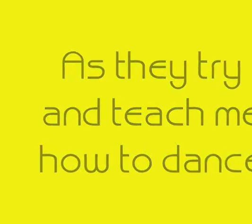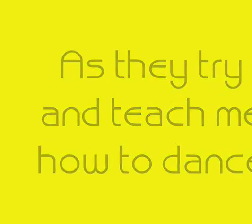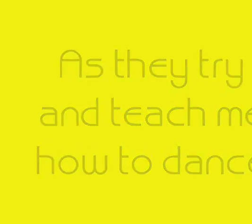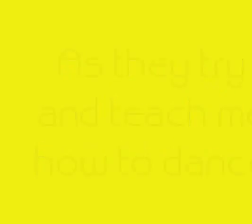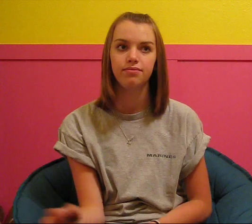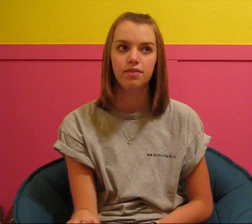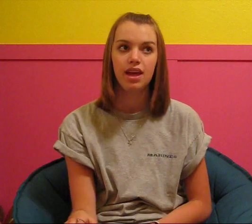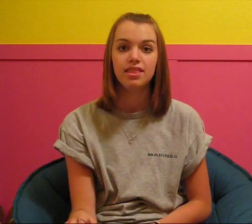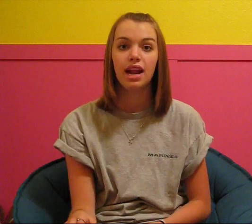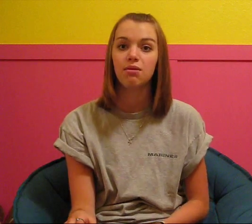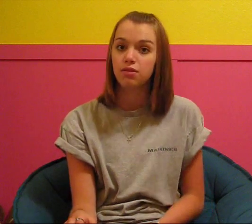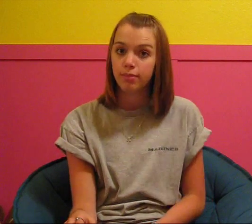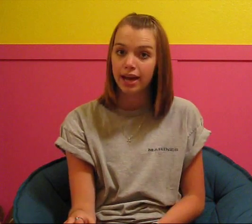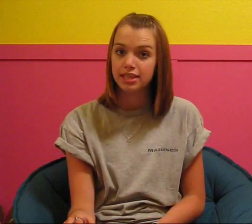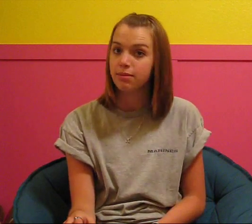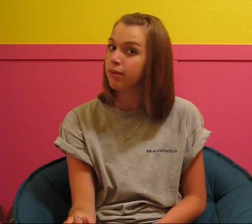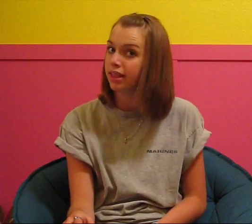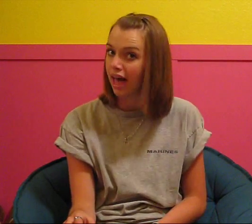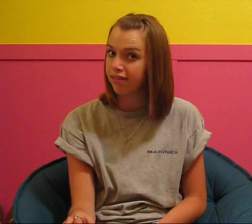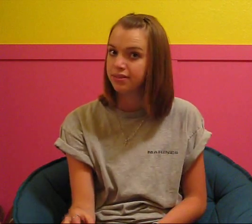Then I refer back to them on my left.